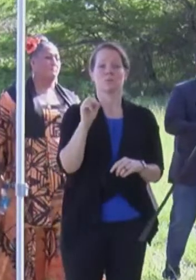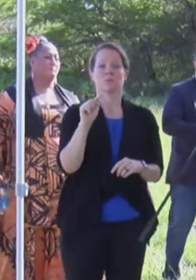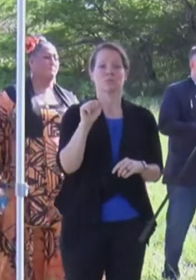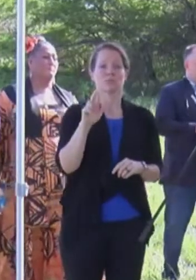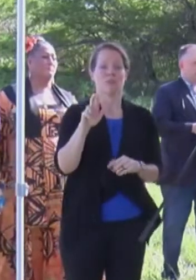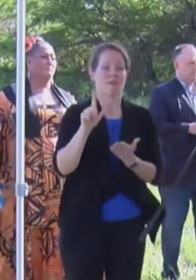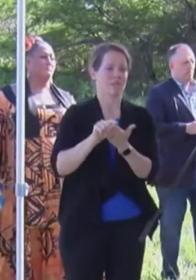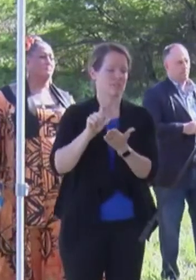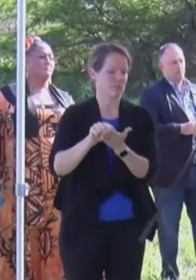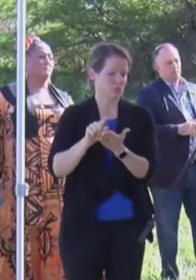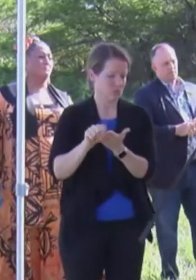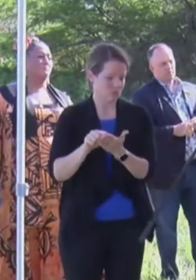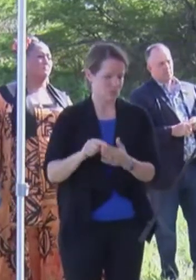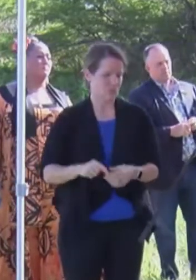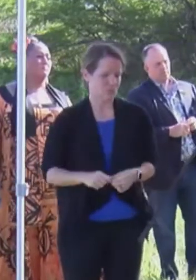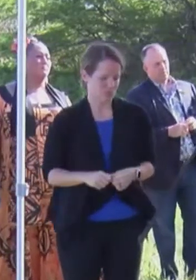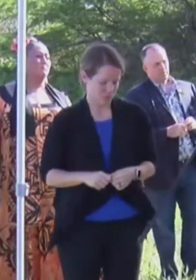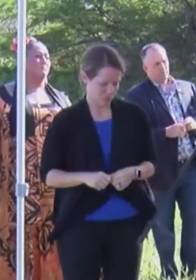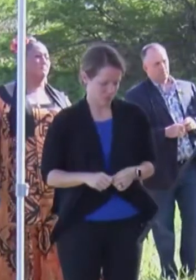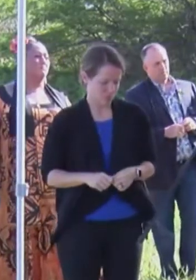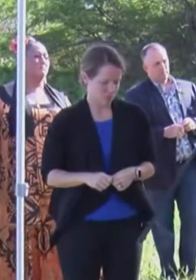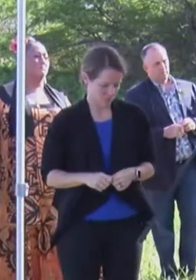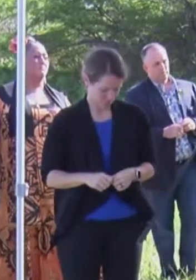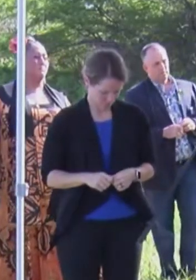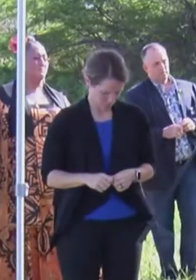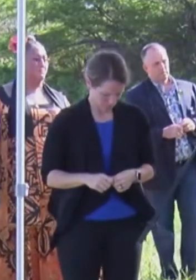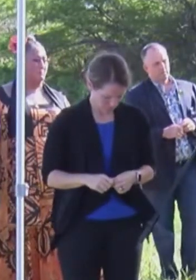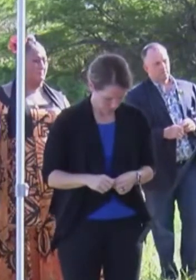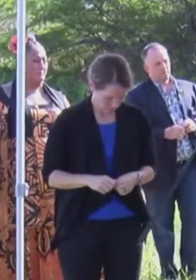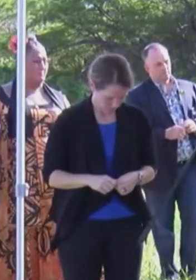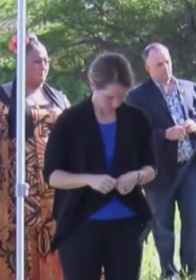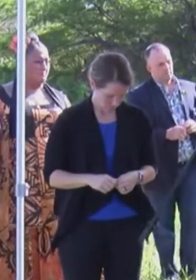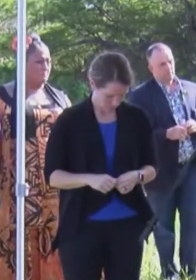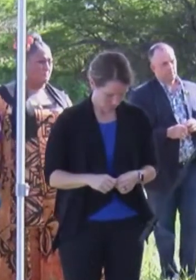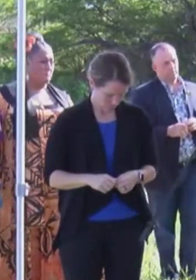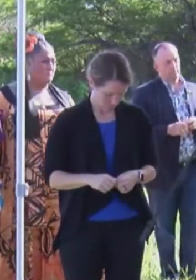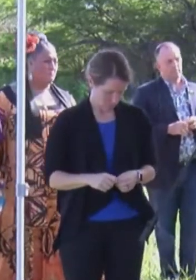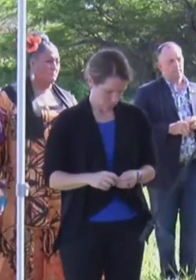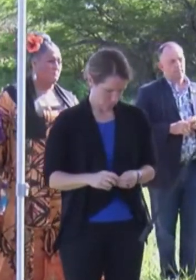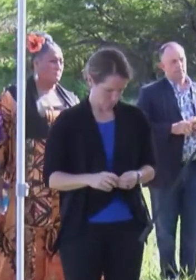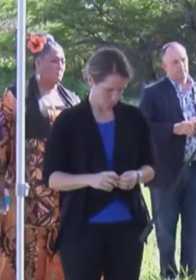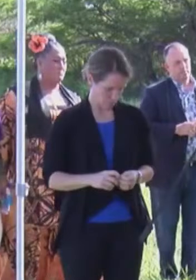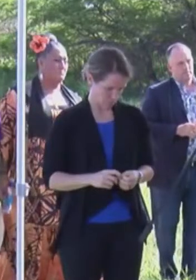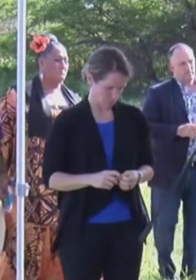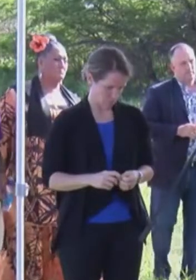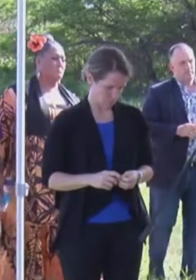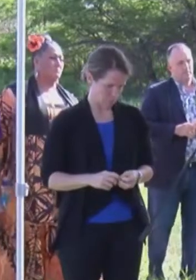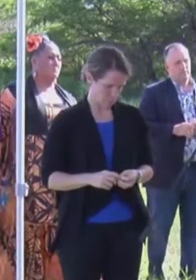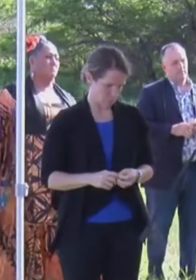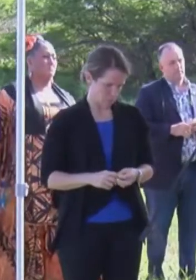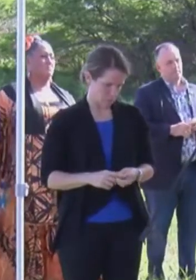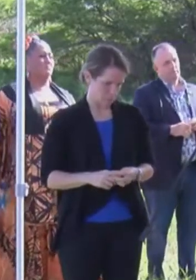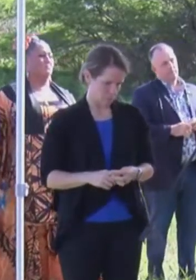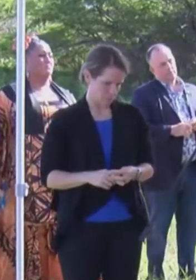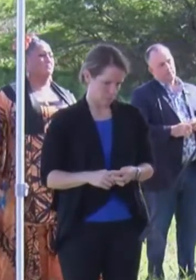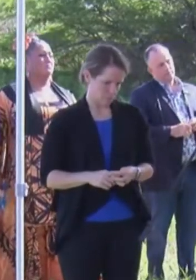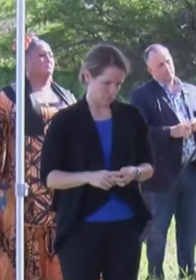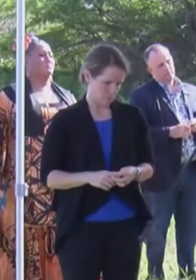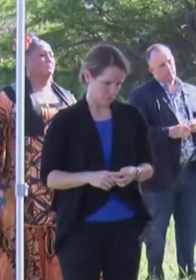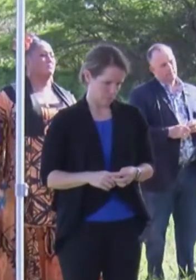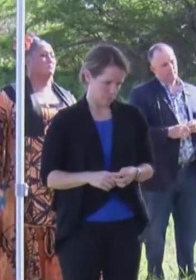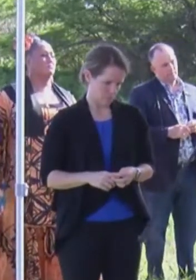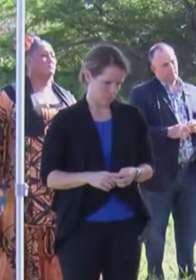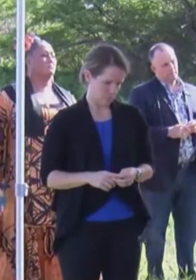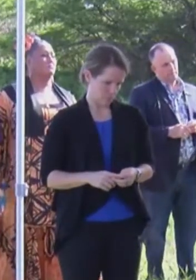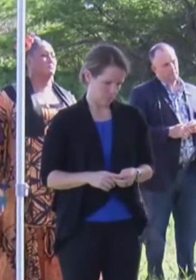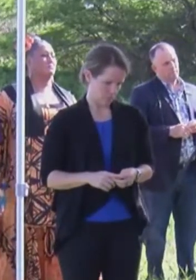were a couple of sticks that were discussed to try to get us to the short-term rental conversions that we needed.